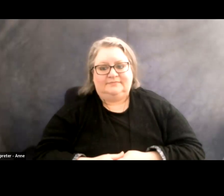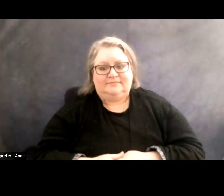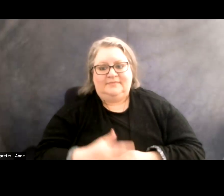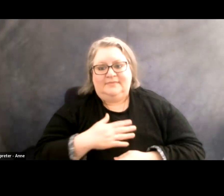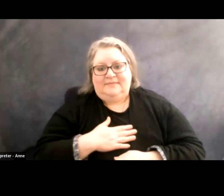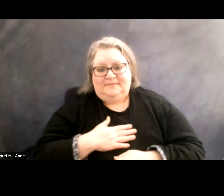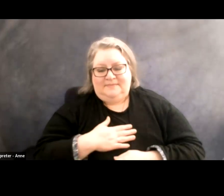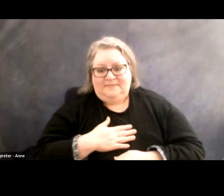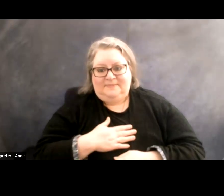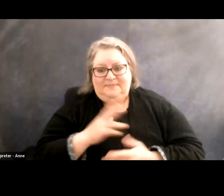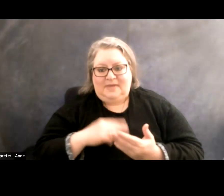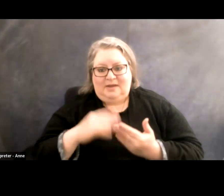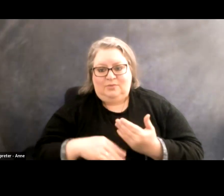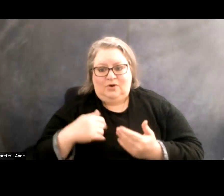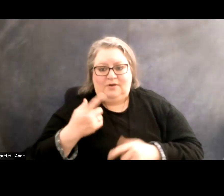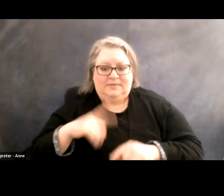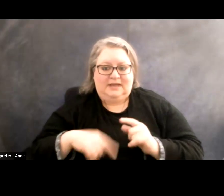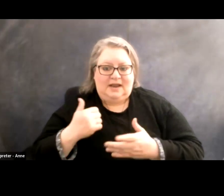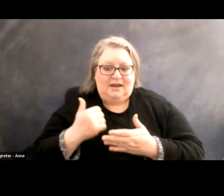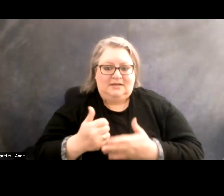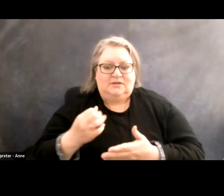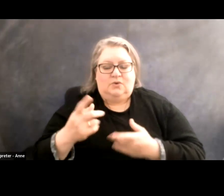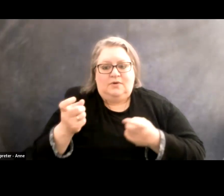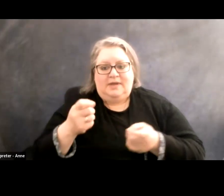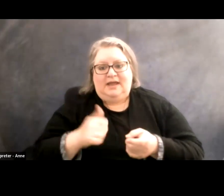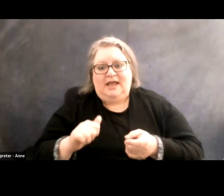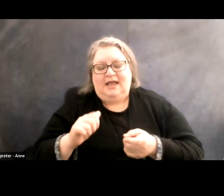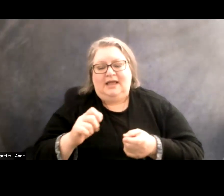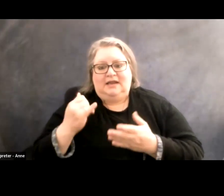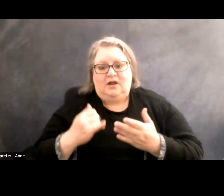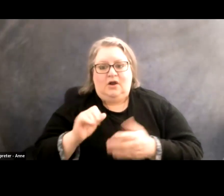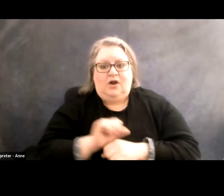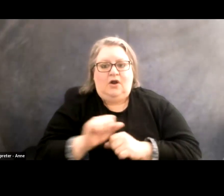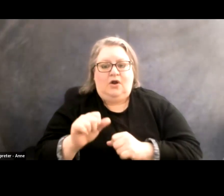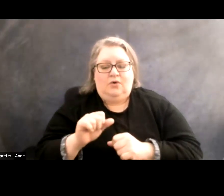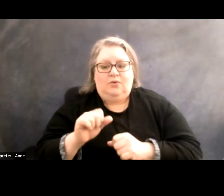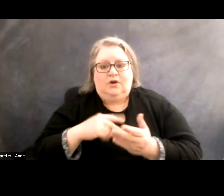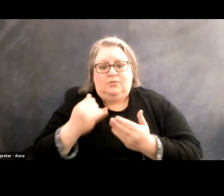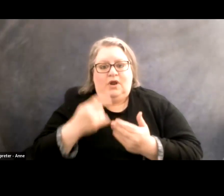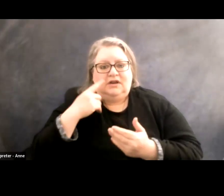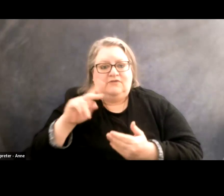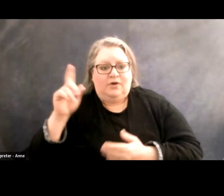my program cannot assist or manage any artwork projects for a municipality.